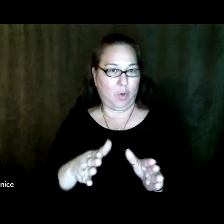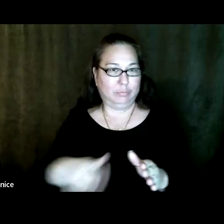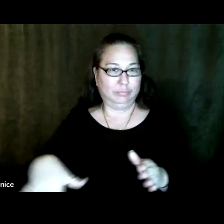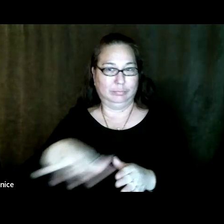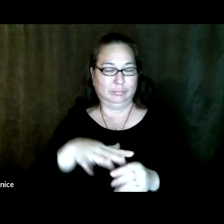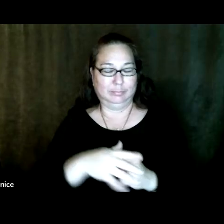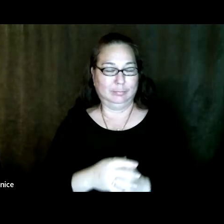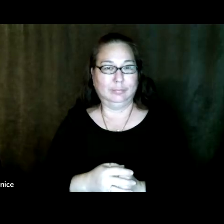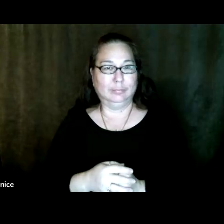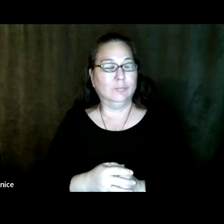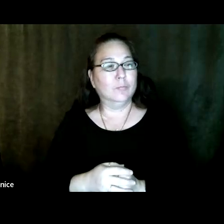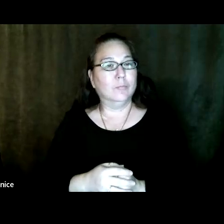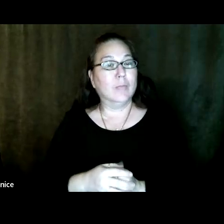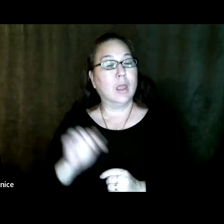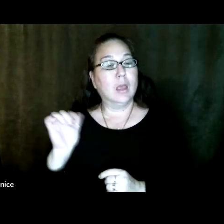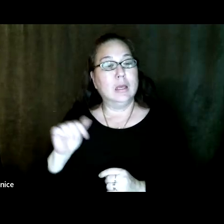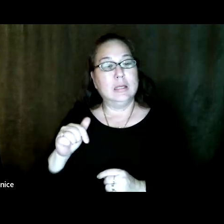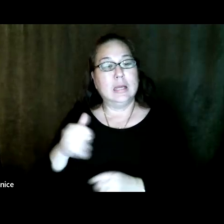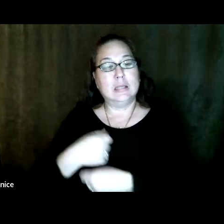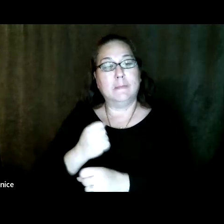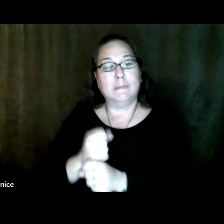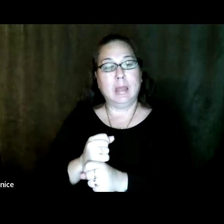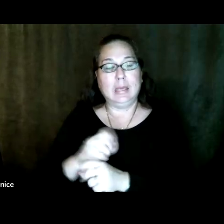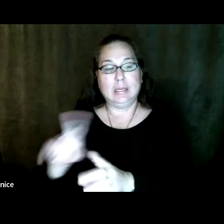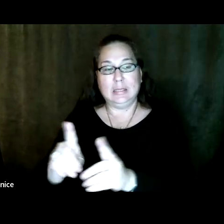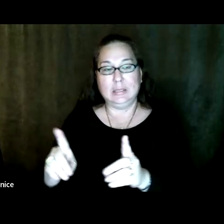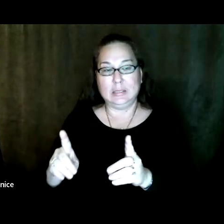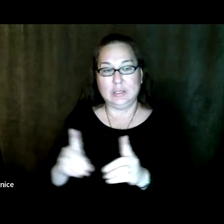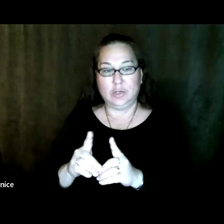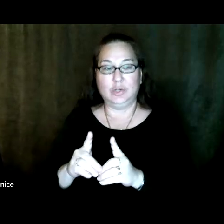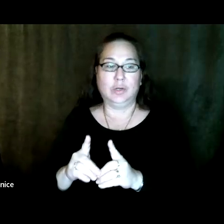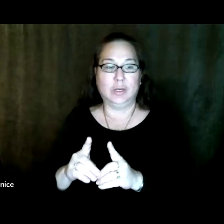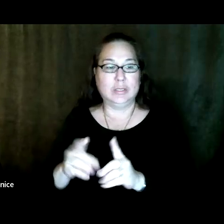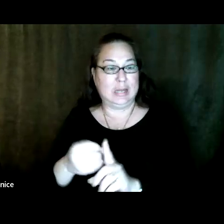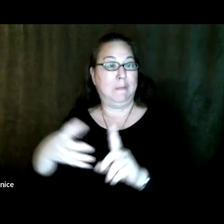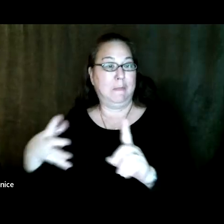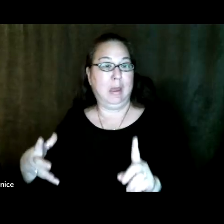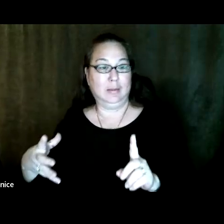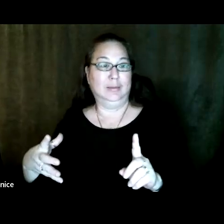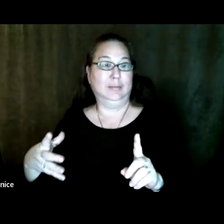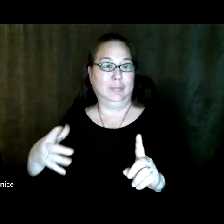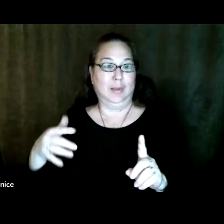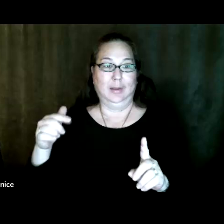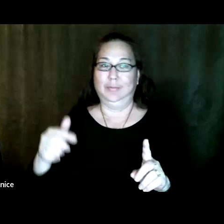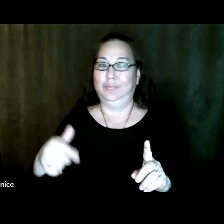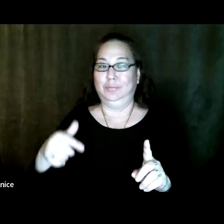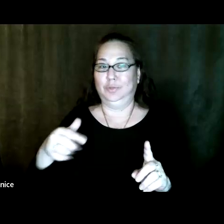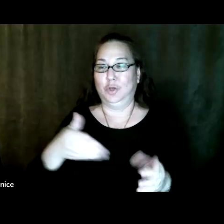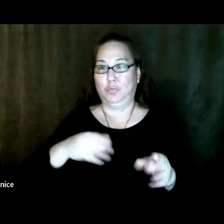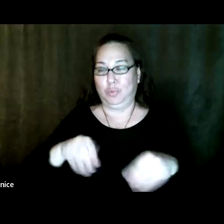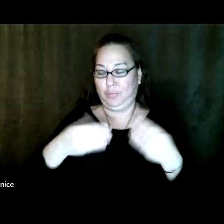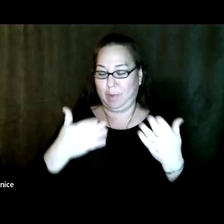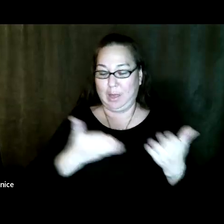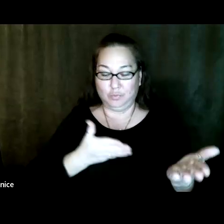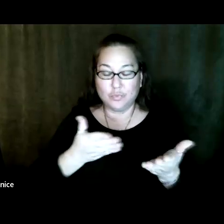Making the district's largest expansion of programming designed to serve multilingual learners in 40 years. Approval of the new programs